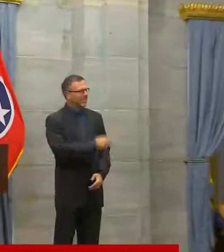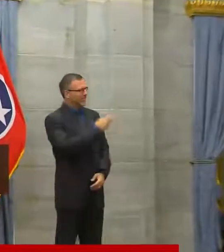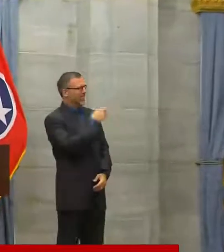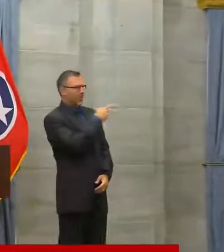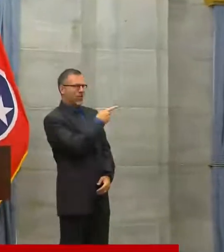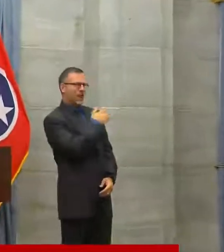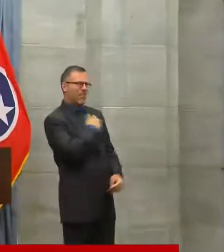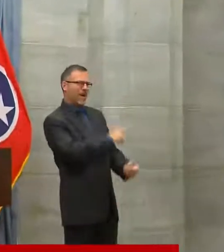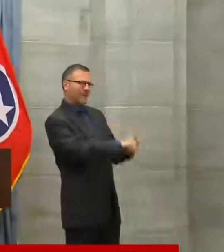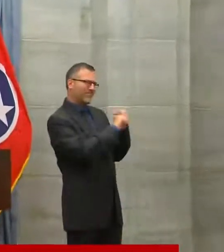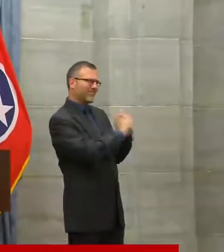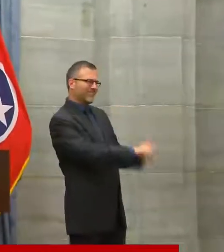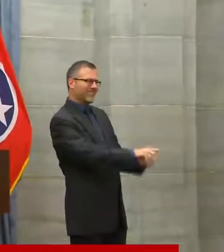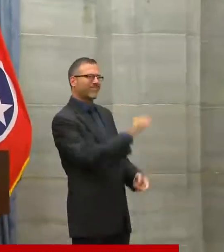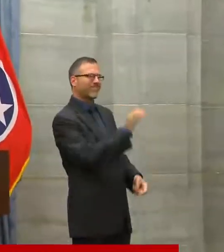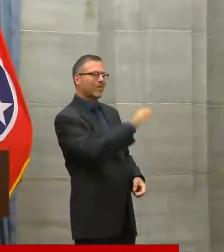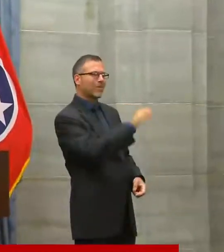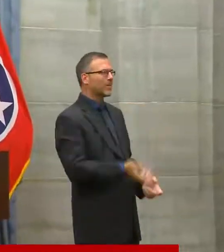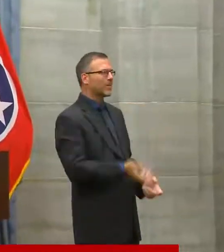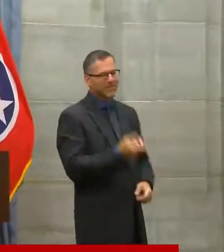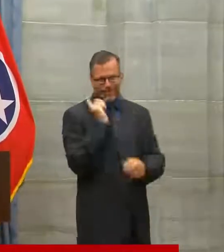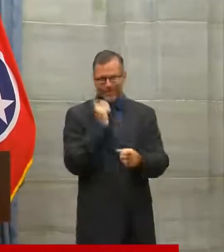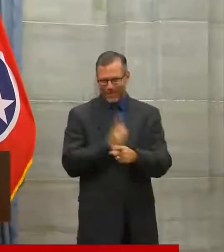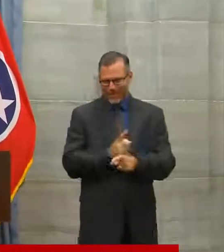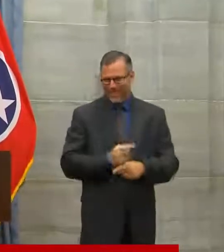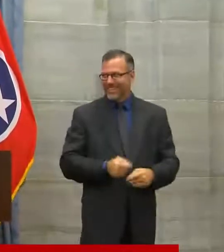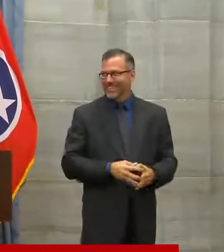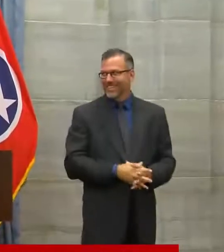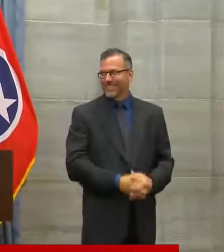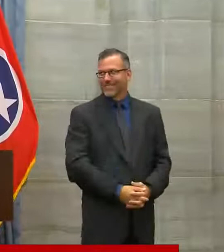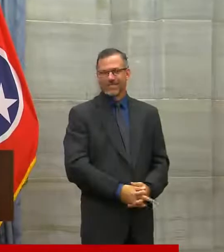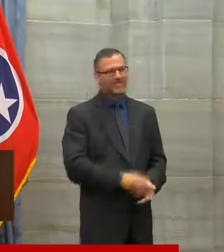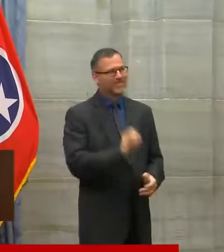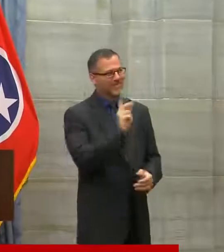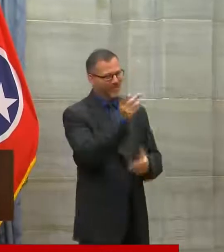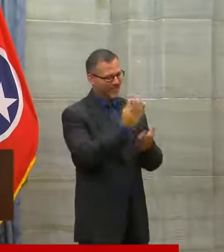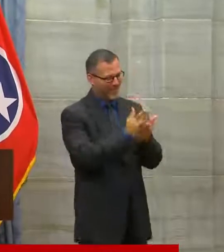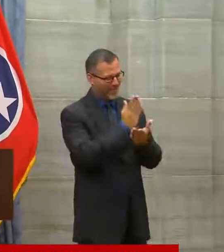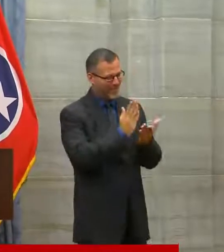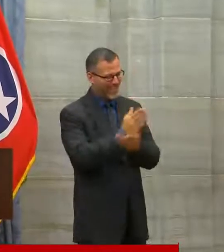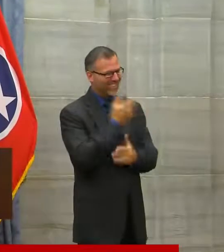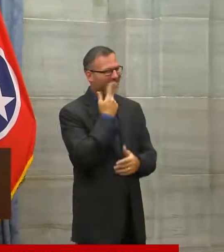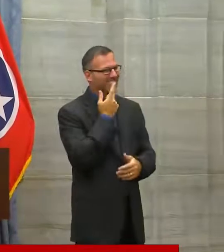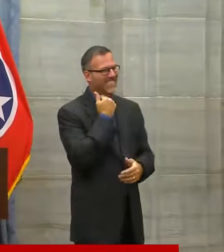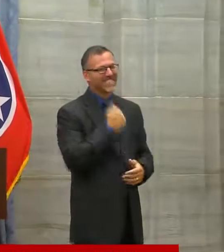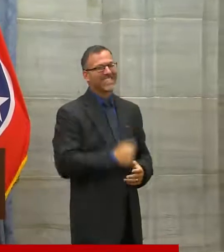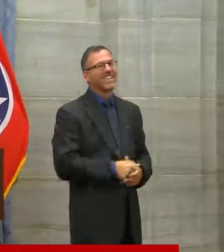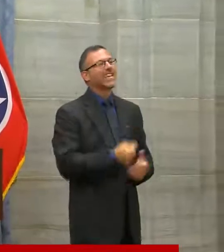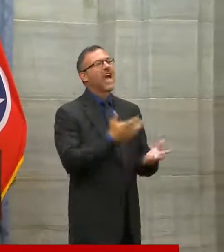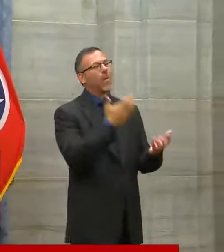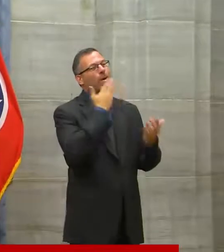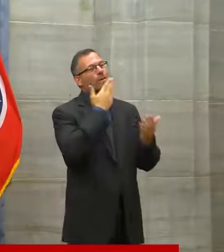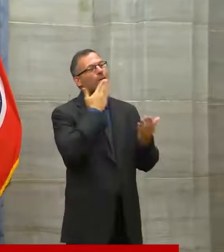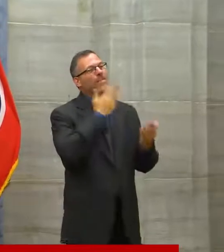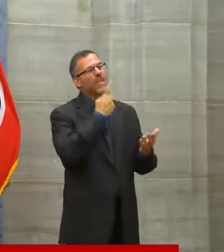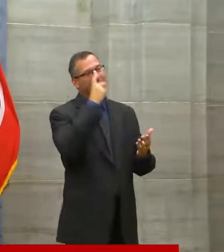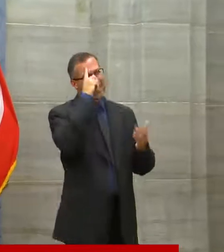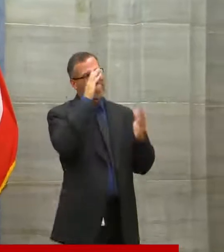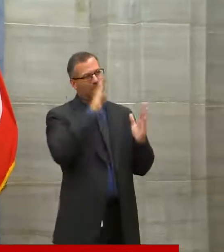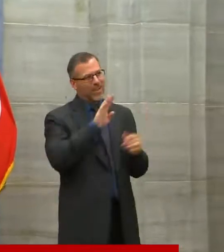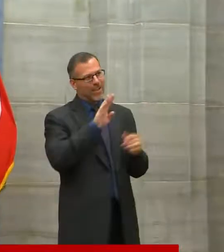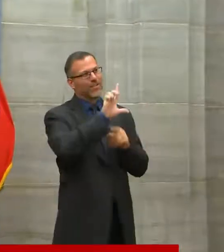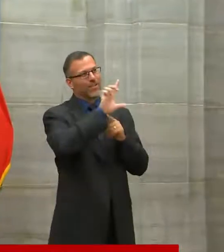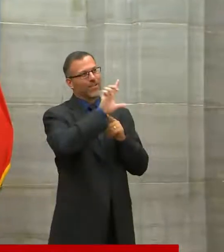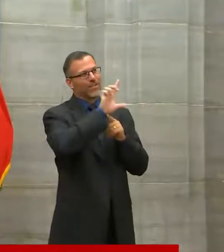Yes, it's A-okay, Governor. it's all right. I do want to thank the Governor for what